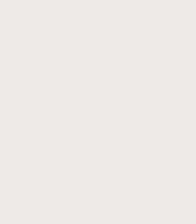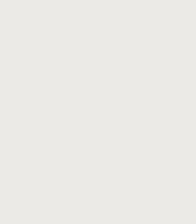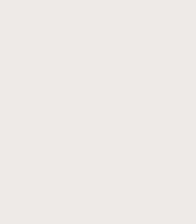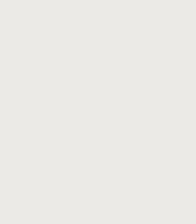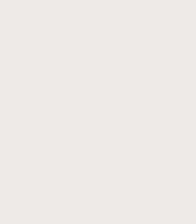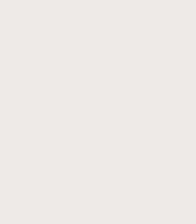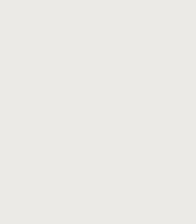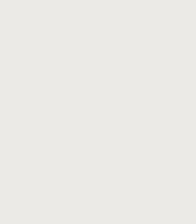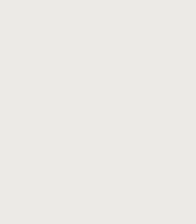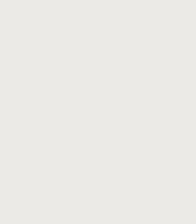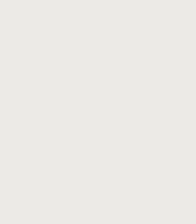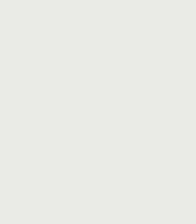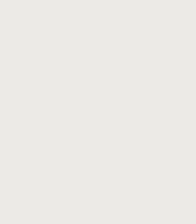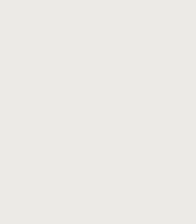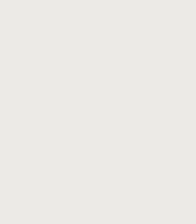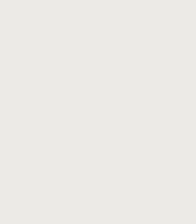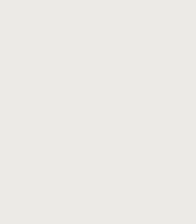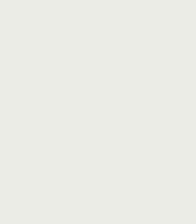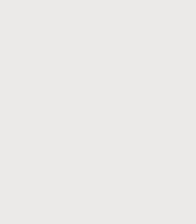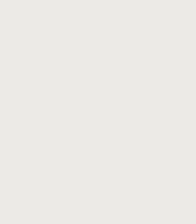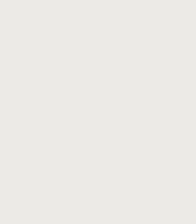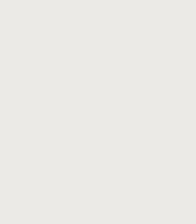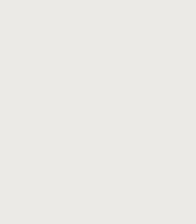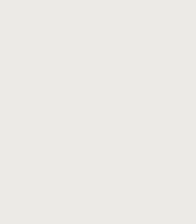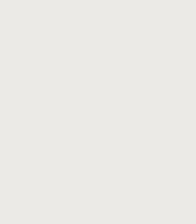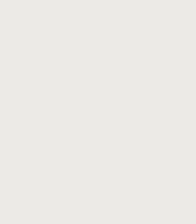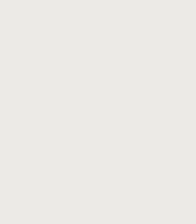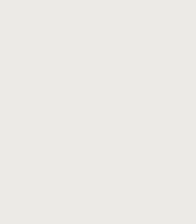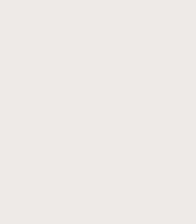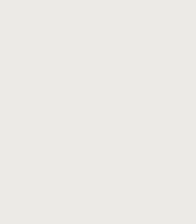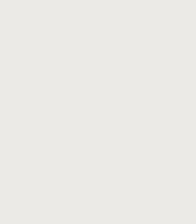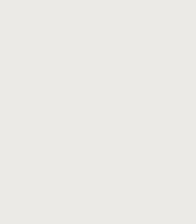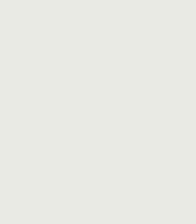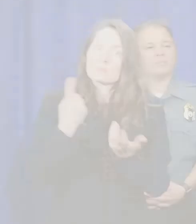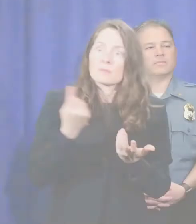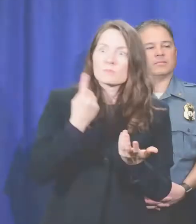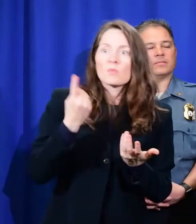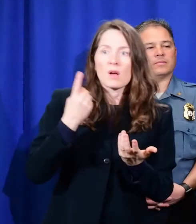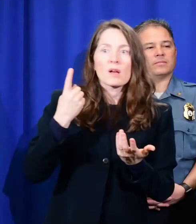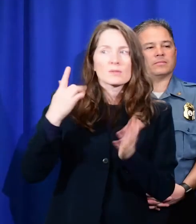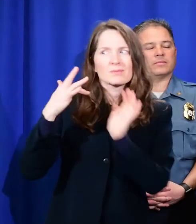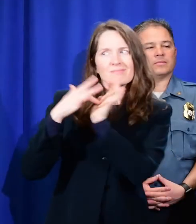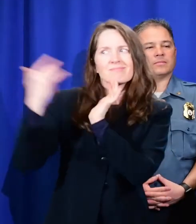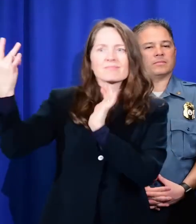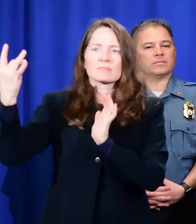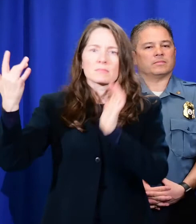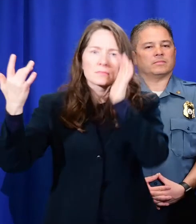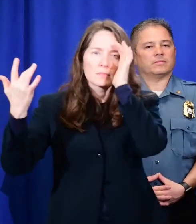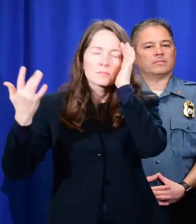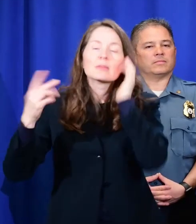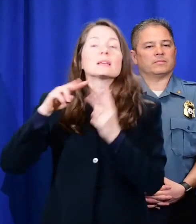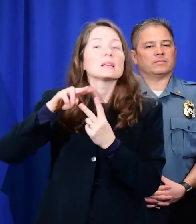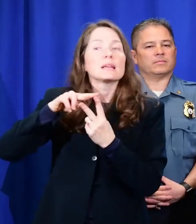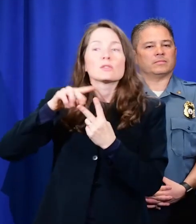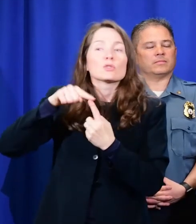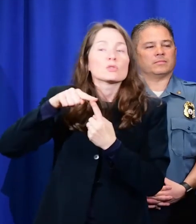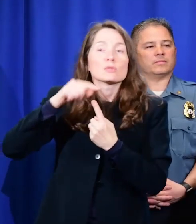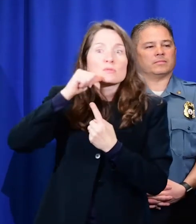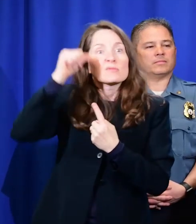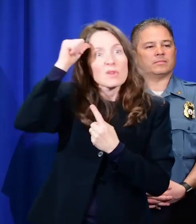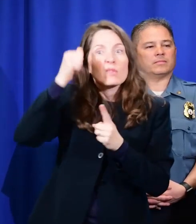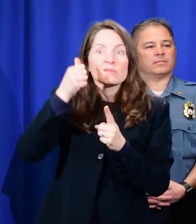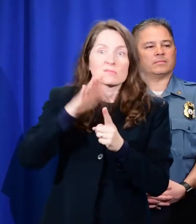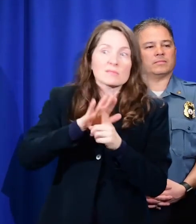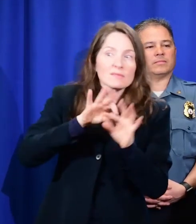the hands of someone who is either a family member or someone in a position of trust to them. Through the protocols that were gathered